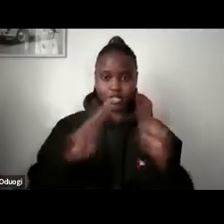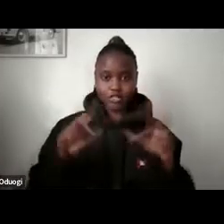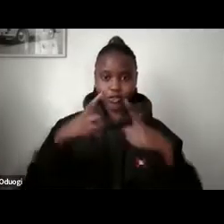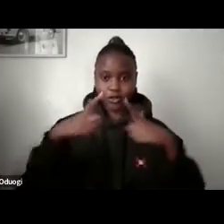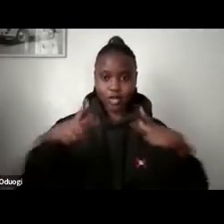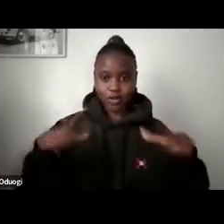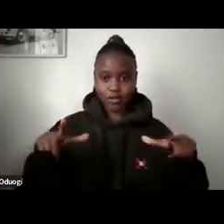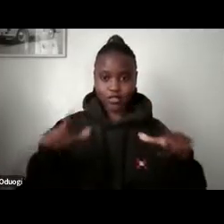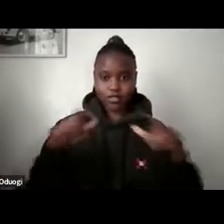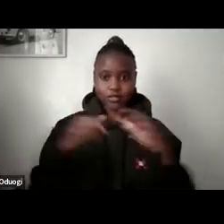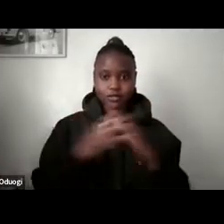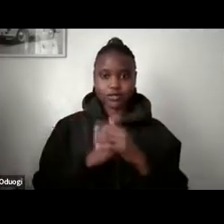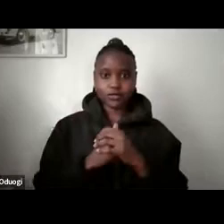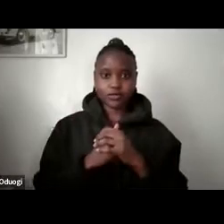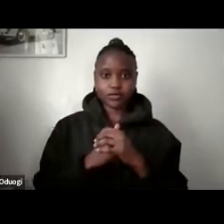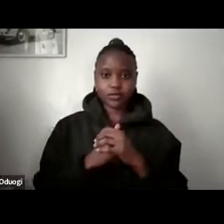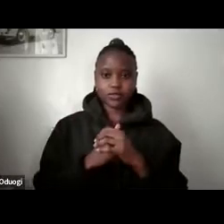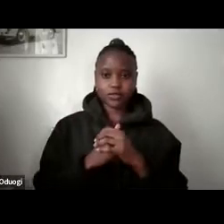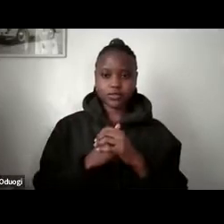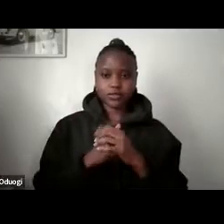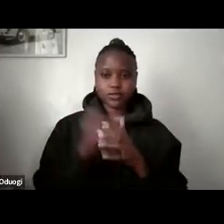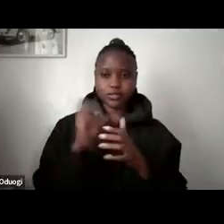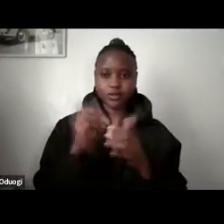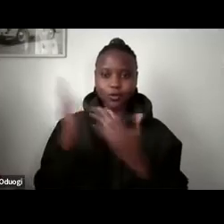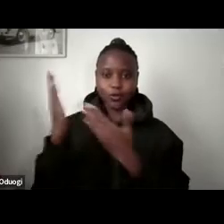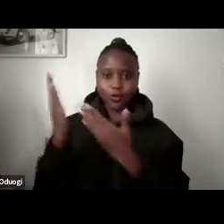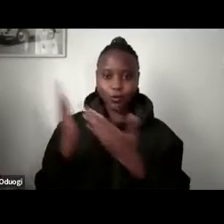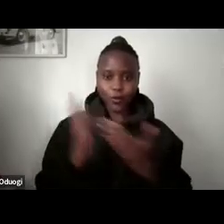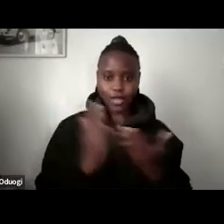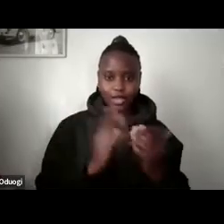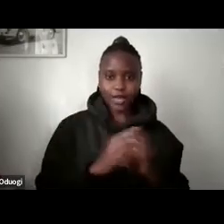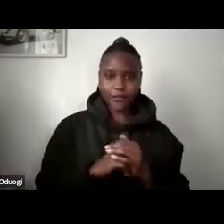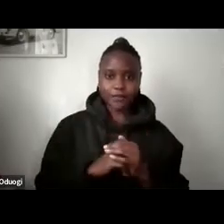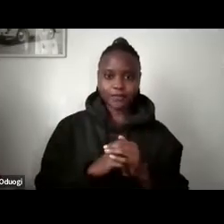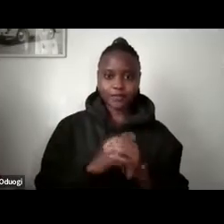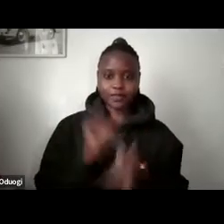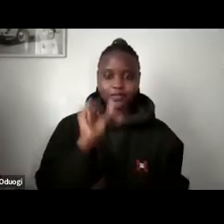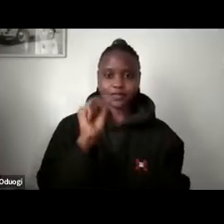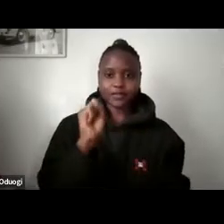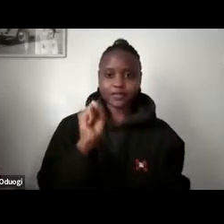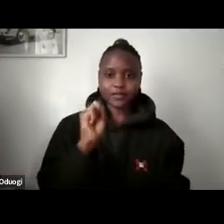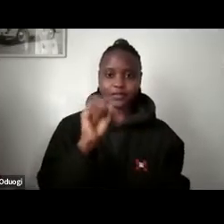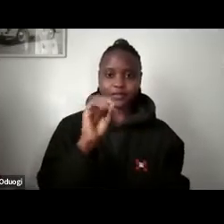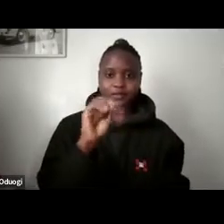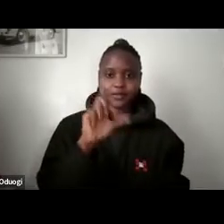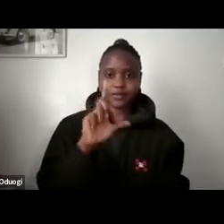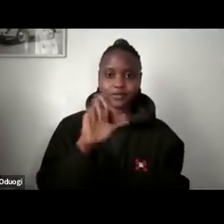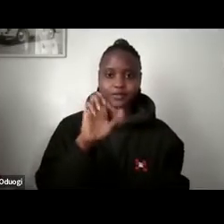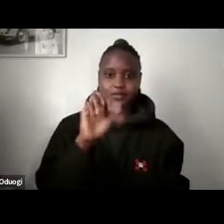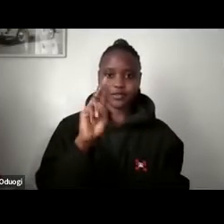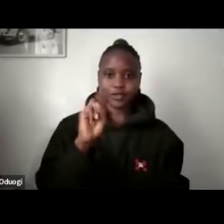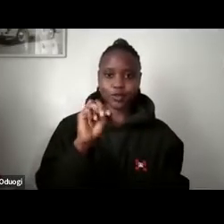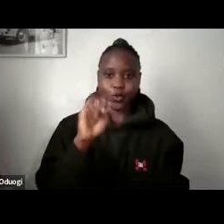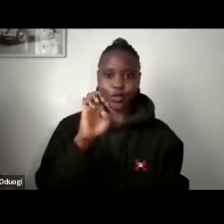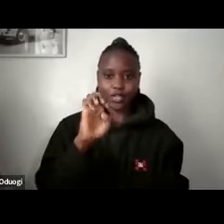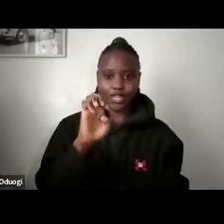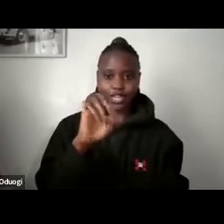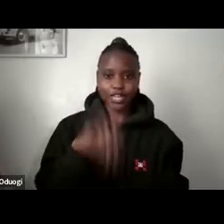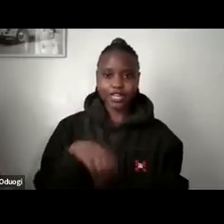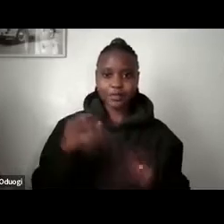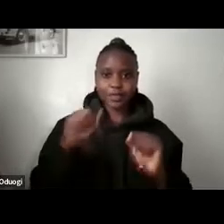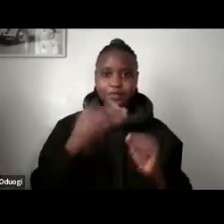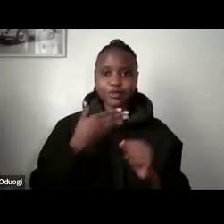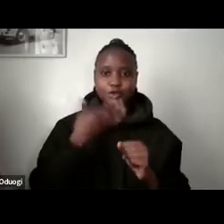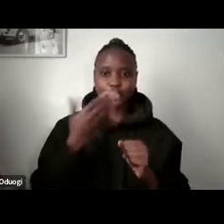French. So we welcome you, Madam Soline, so that you can be able to give your regards from